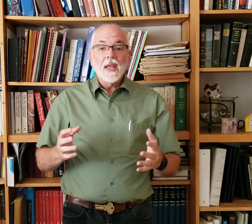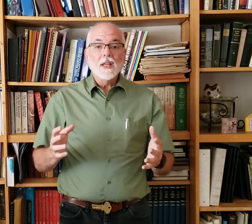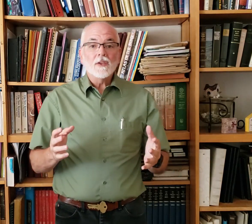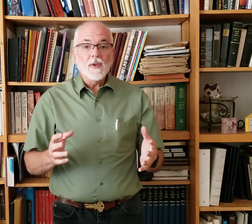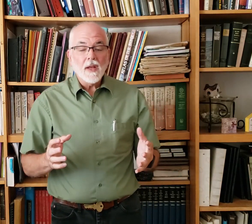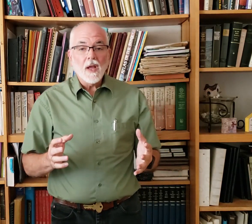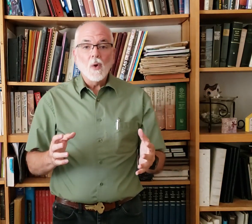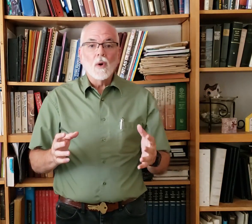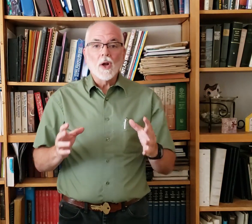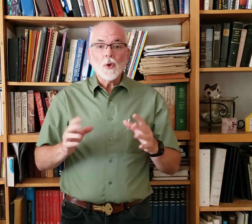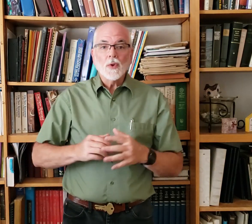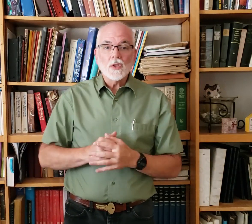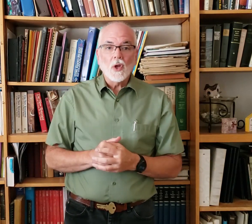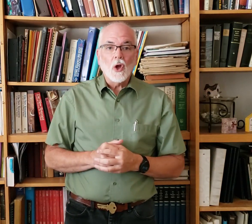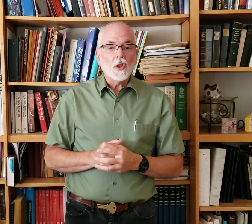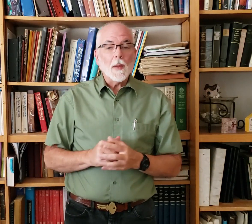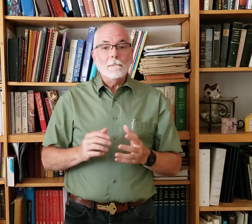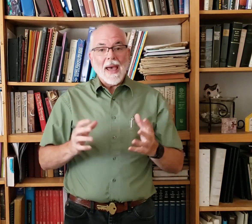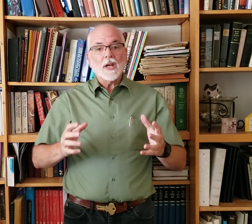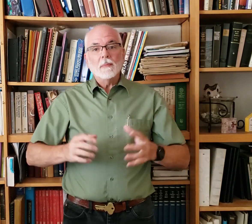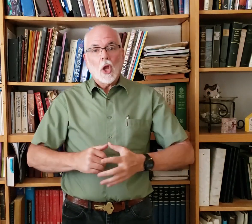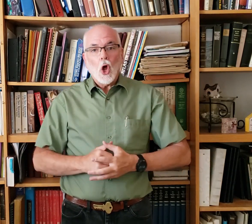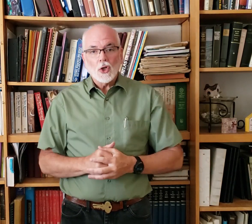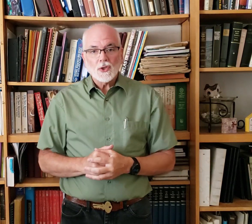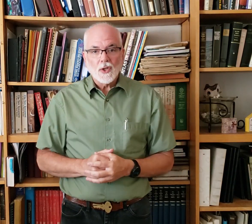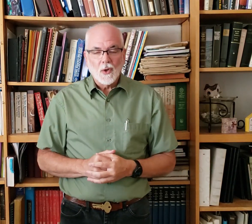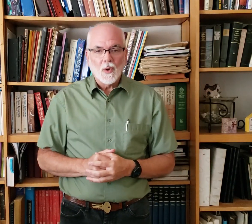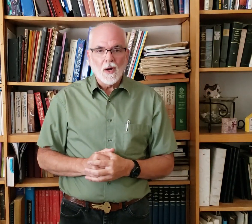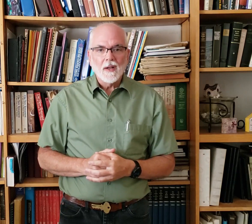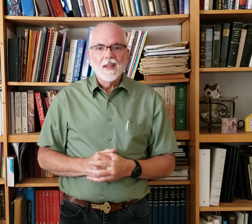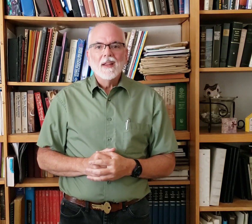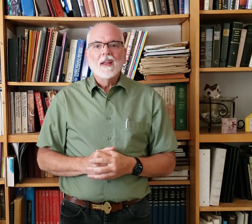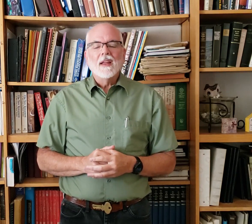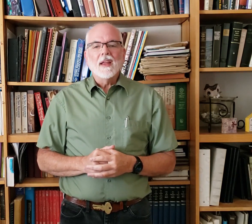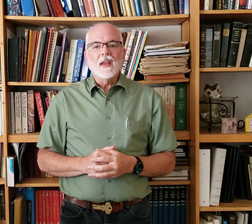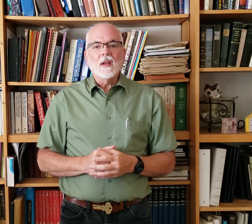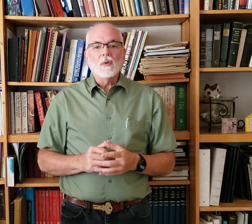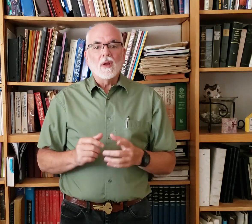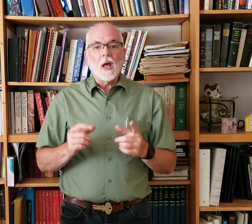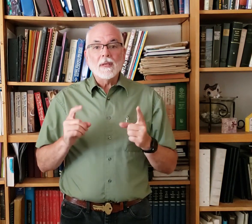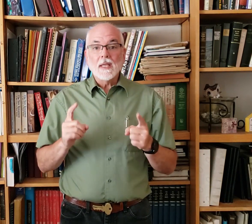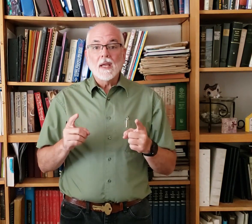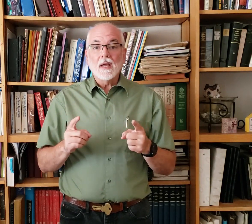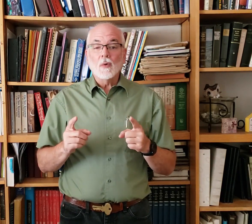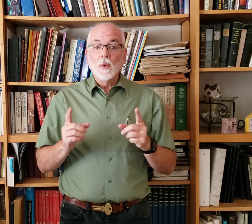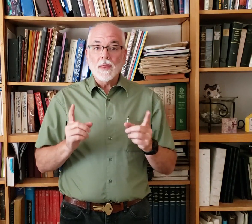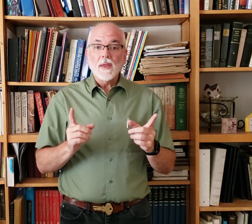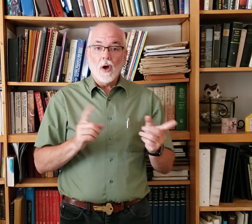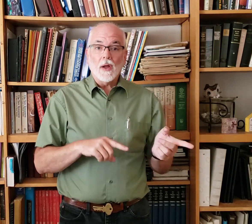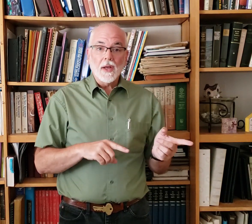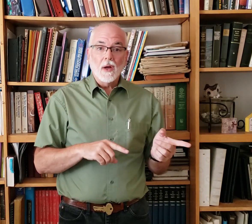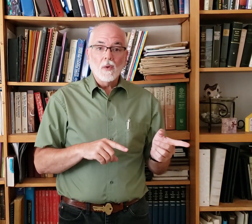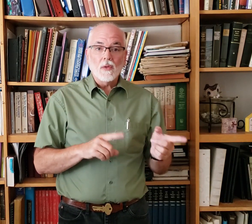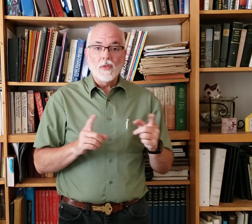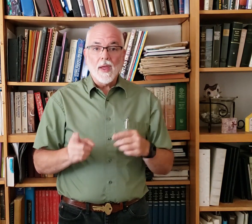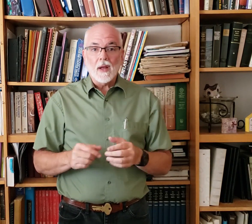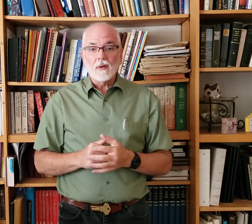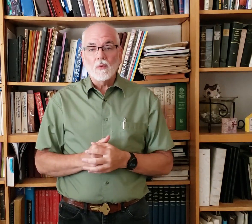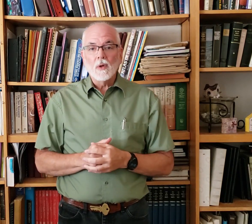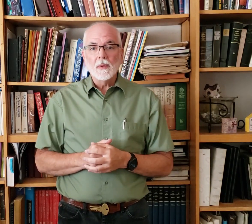In this video, we're going to go through the song, The Battle Belongs to the Lord. And I'll be singing it with the audio that we'll be